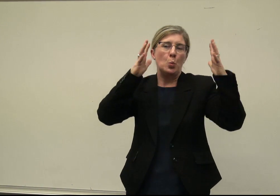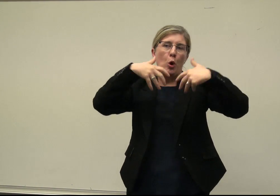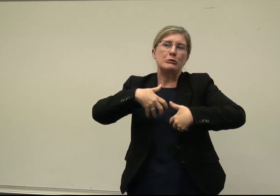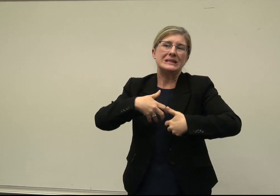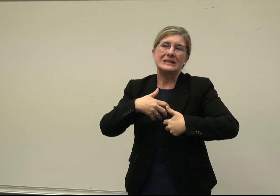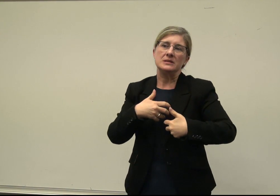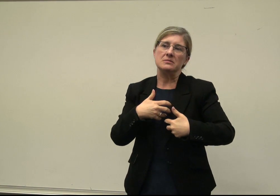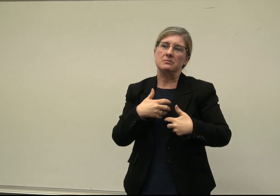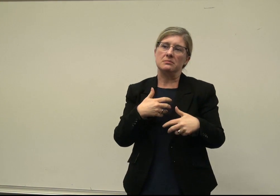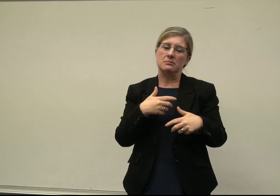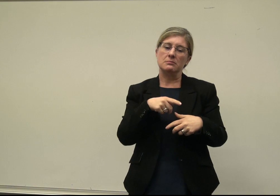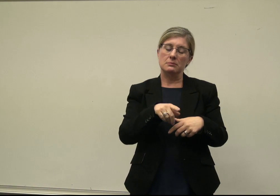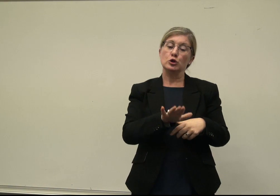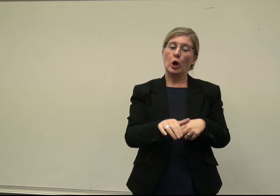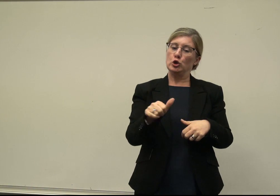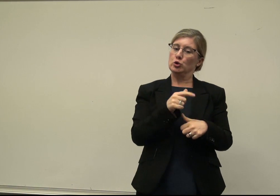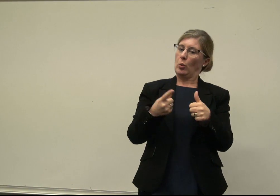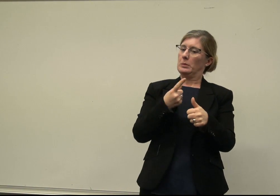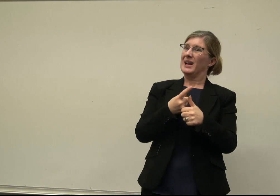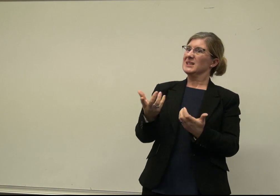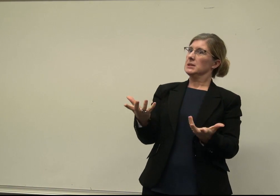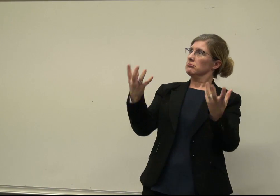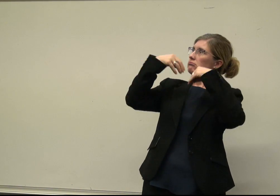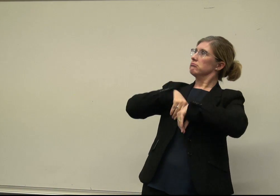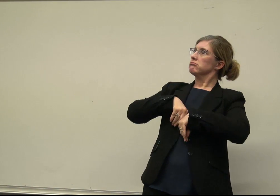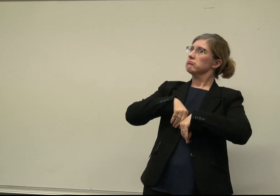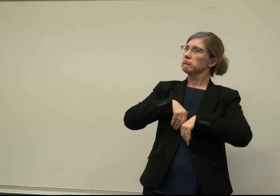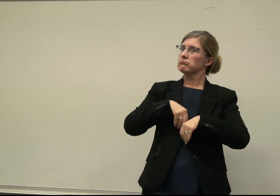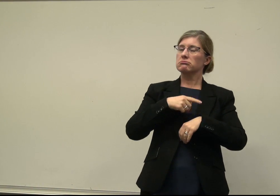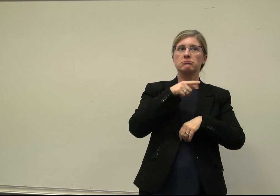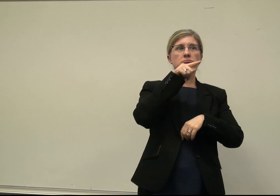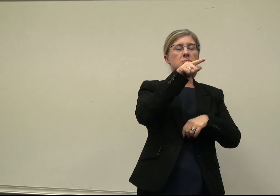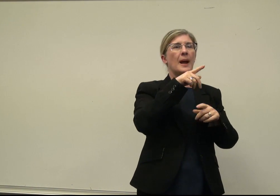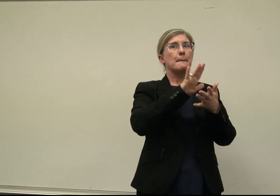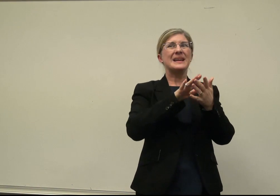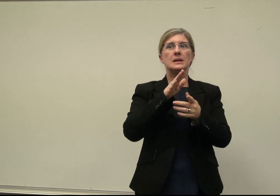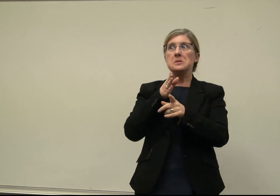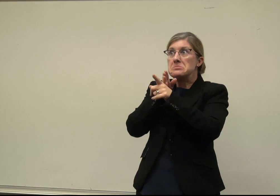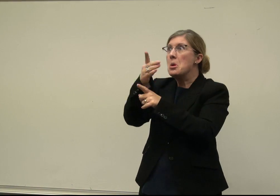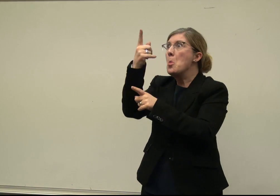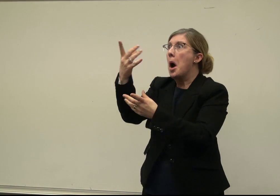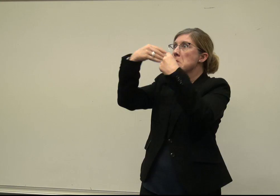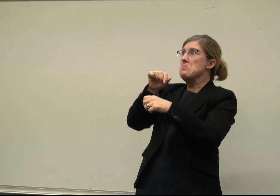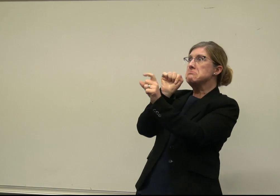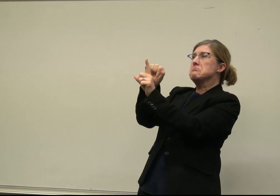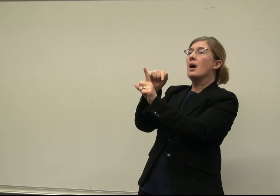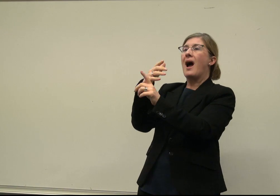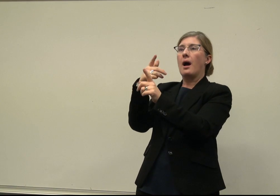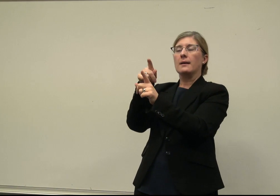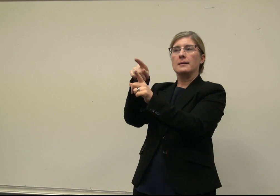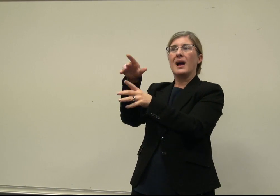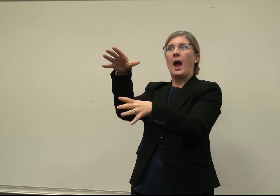the child automatically acquiring characteristics of this speaker or that speaker or that speaker. That's why variation